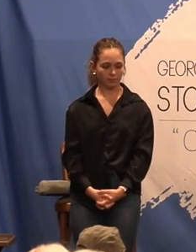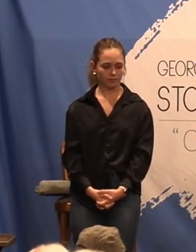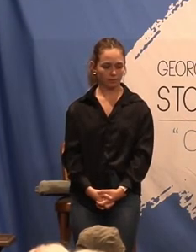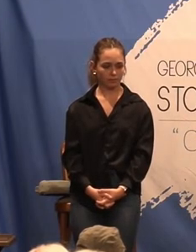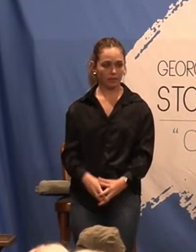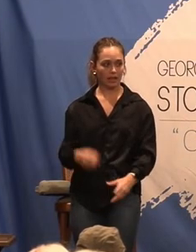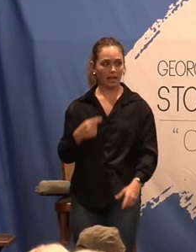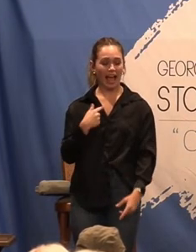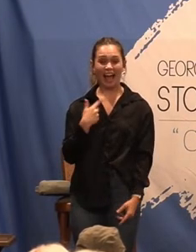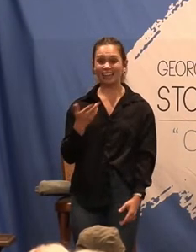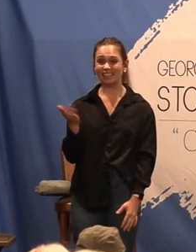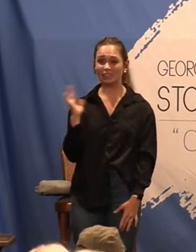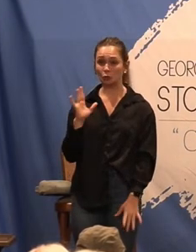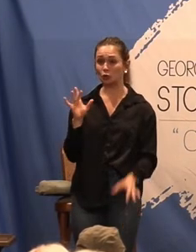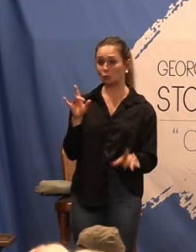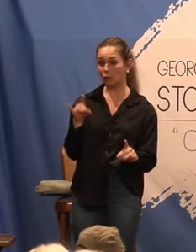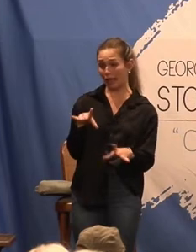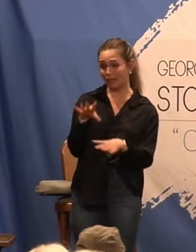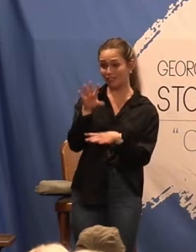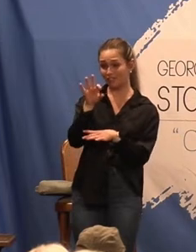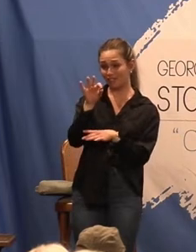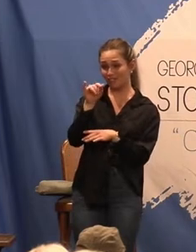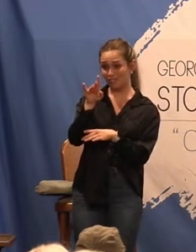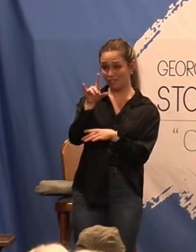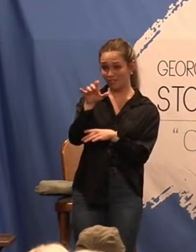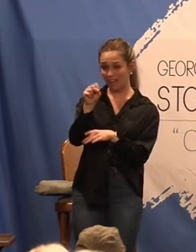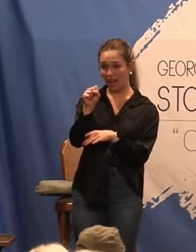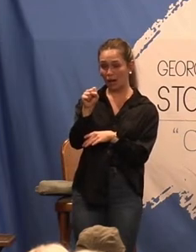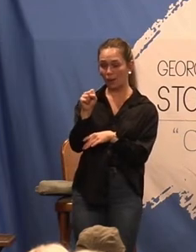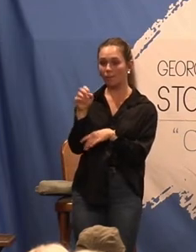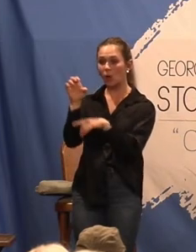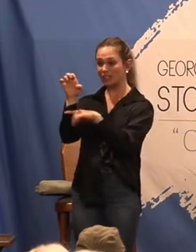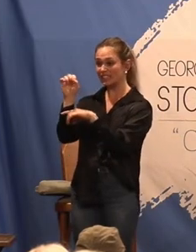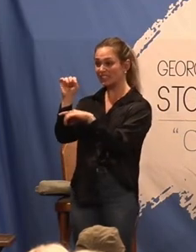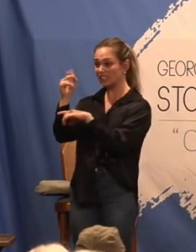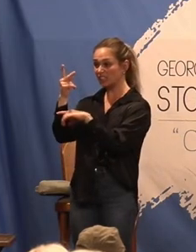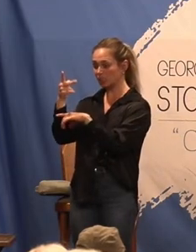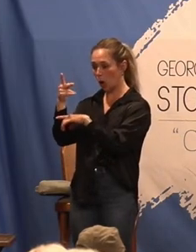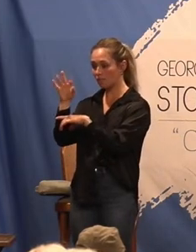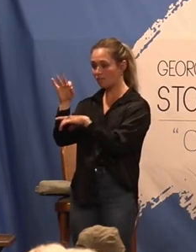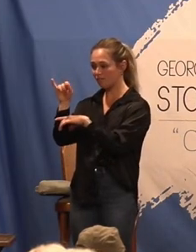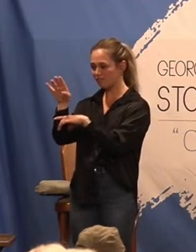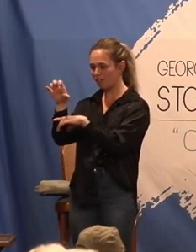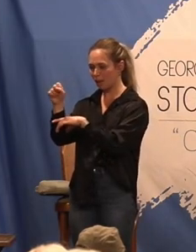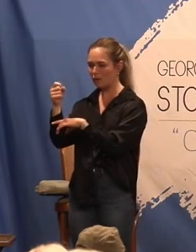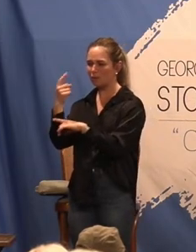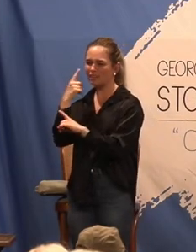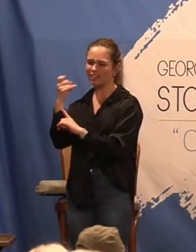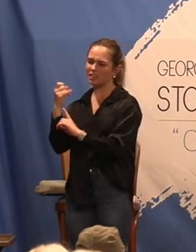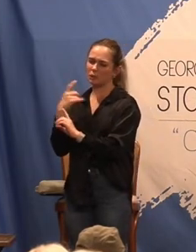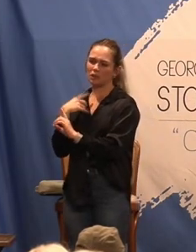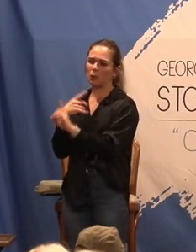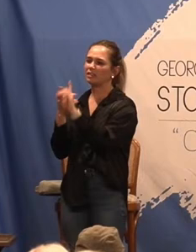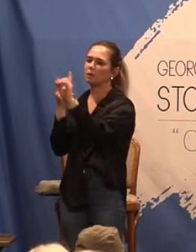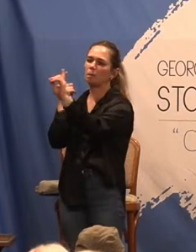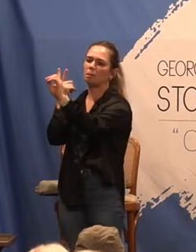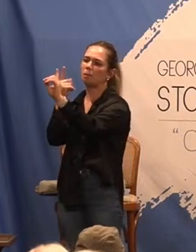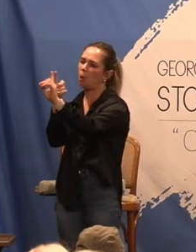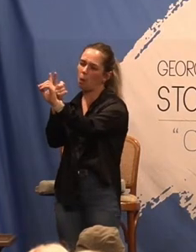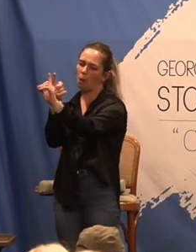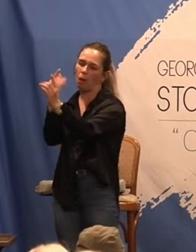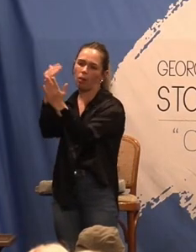I used to hate fables, Aesop's fables especially, because there was always a moral at the